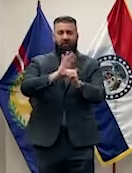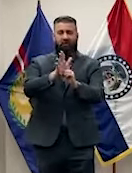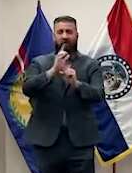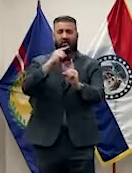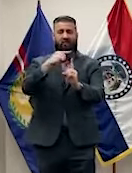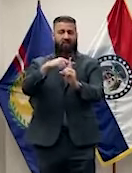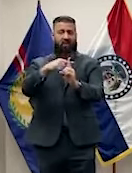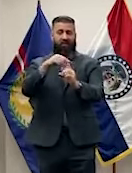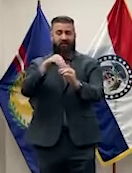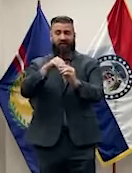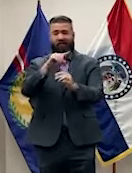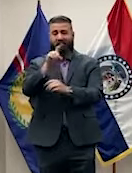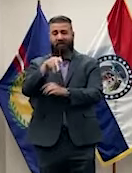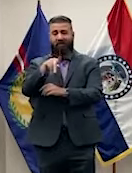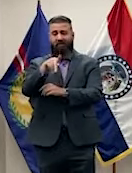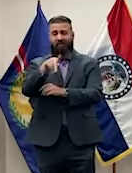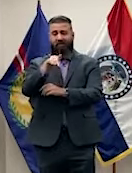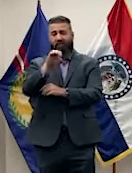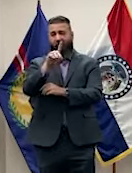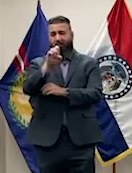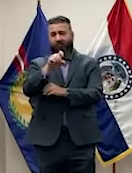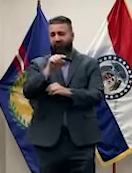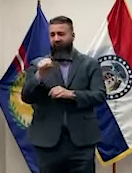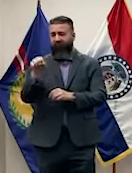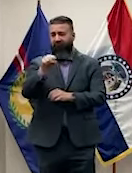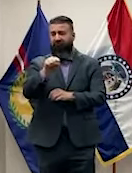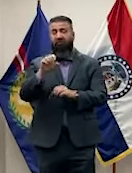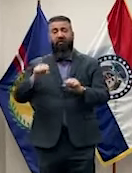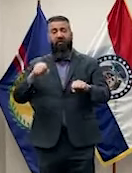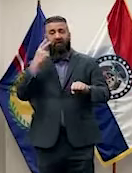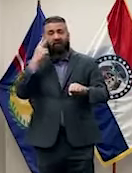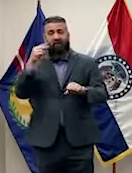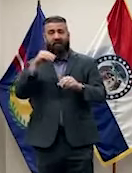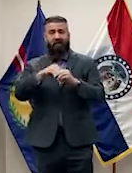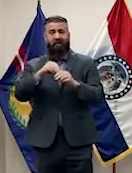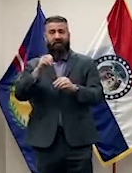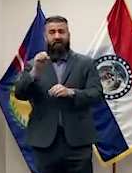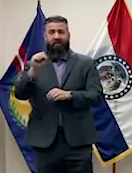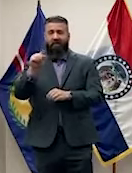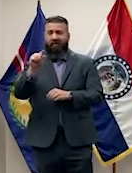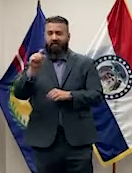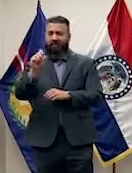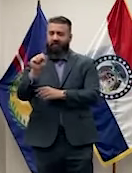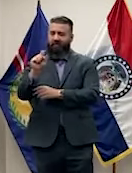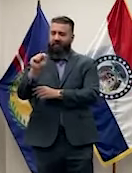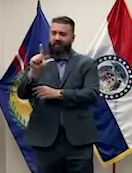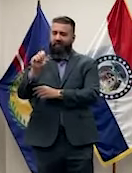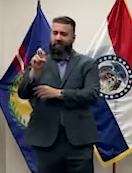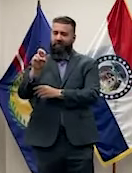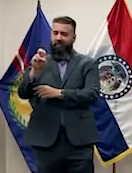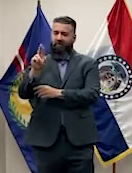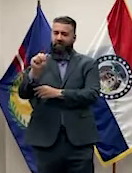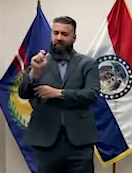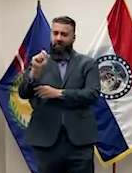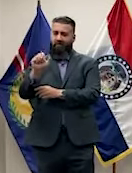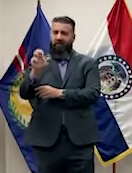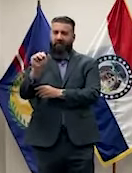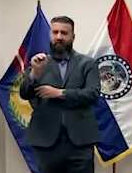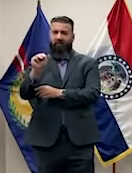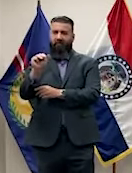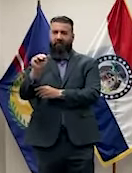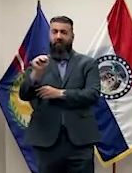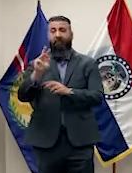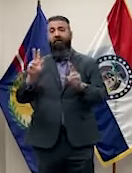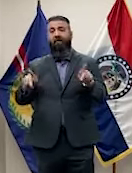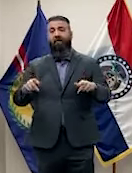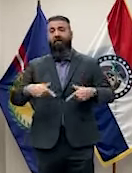at stlcorona.com, one of the many data points provided by the County Department of Public Health. Those living in zip